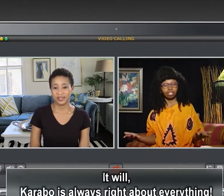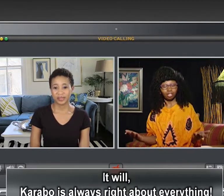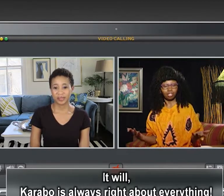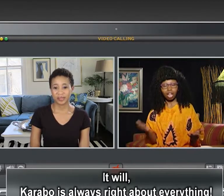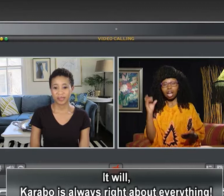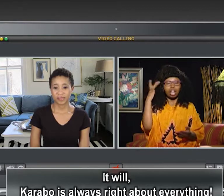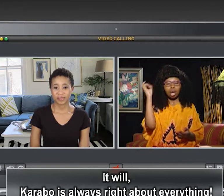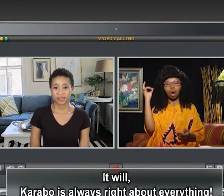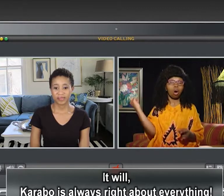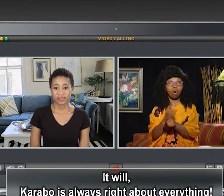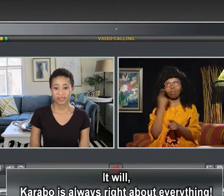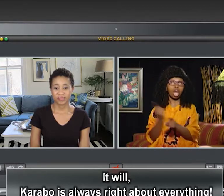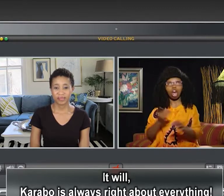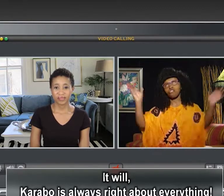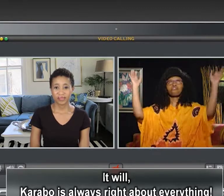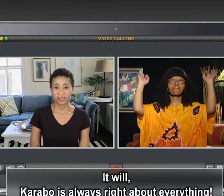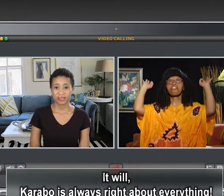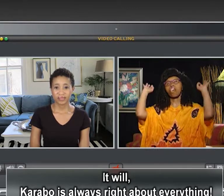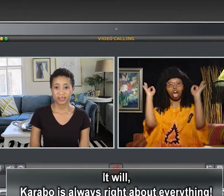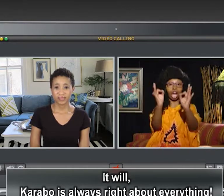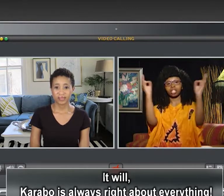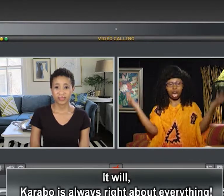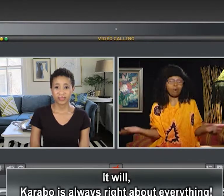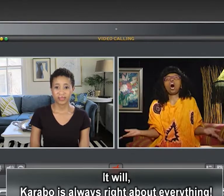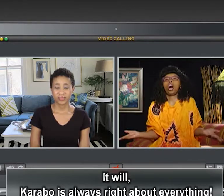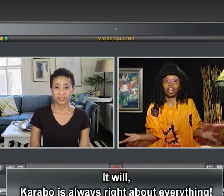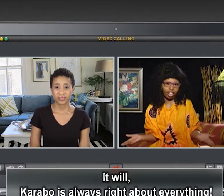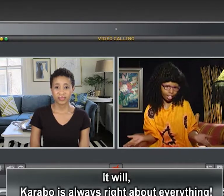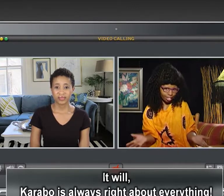It will. Karabo is always right about everything.